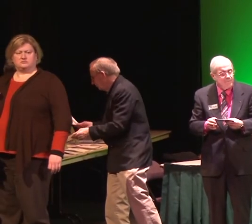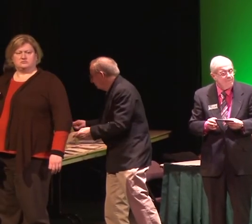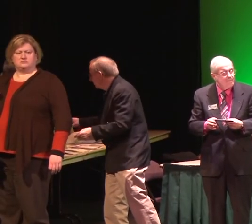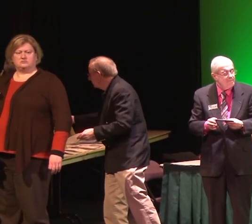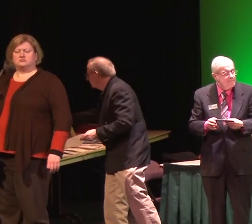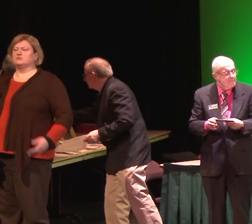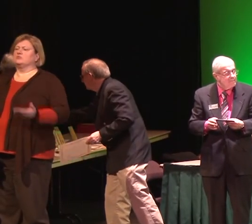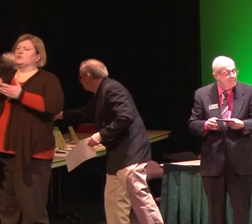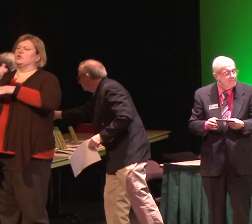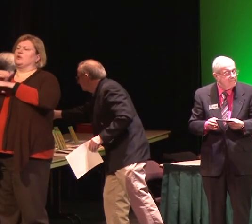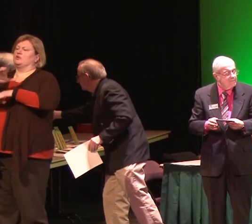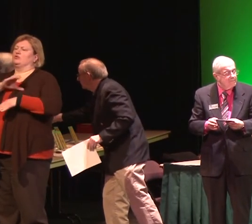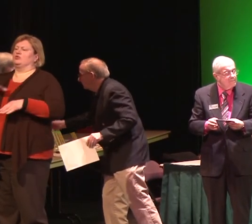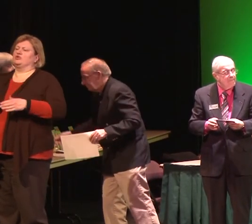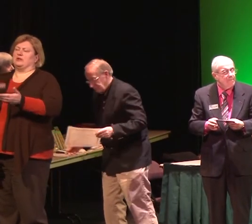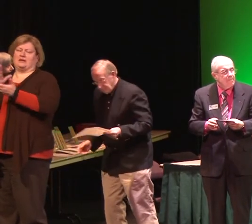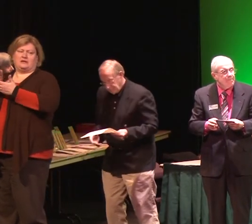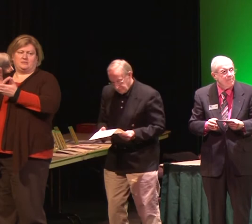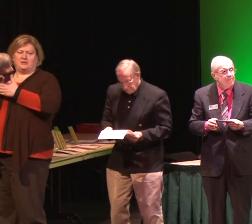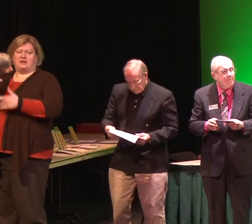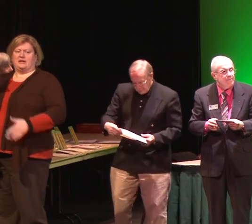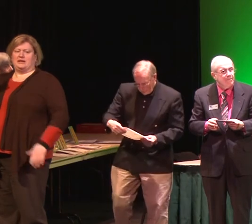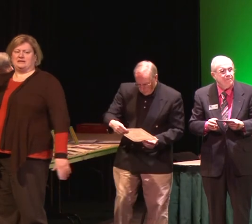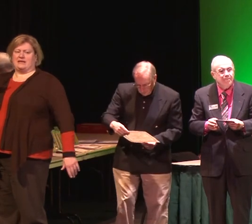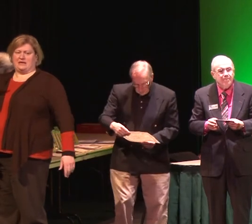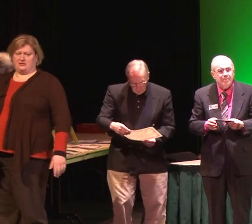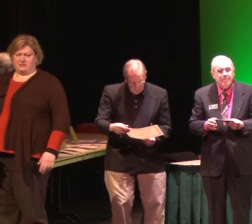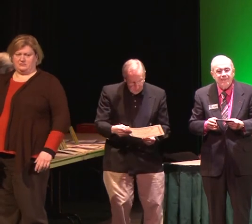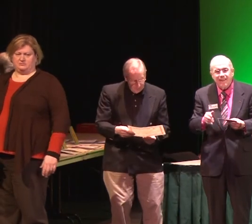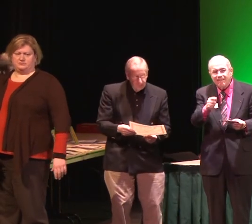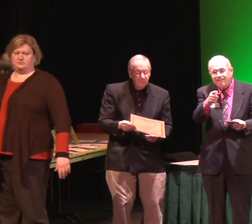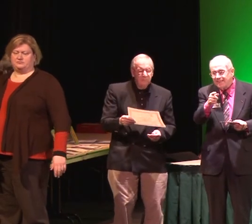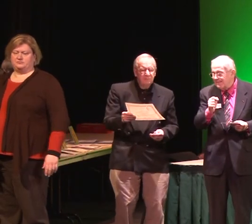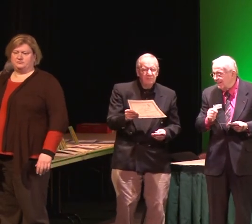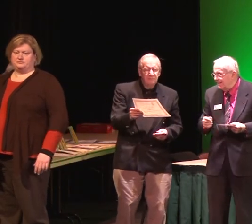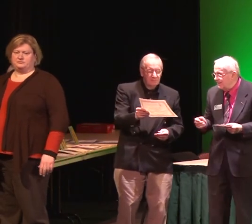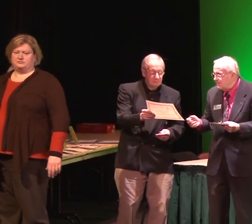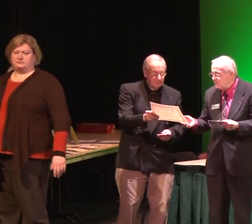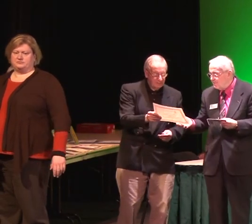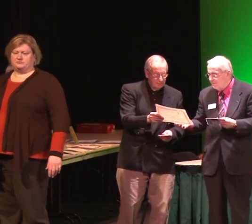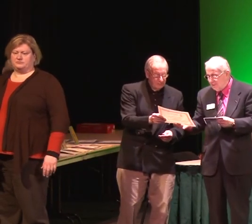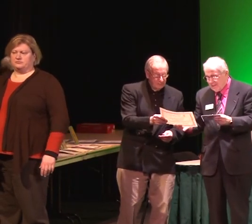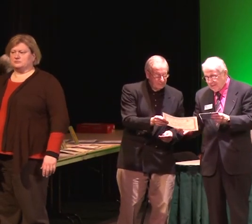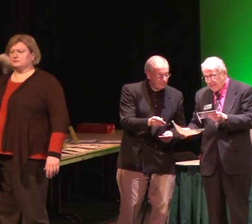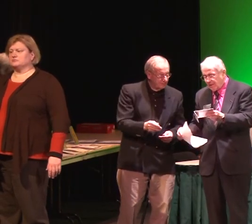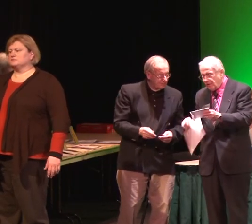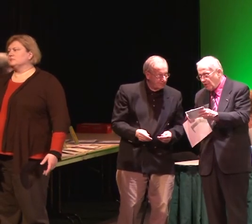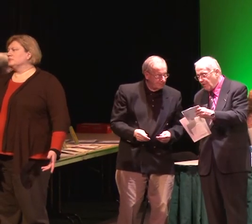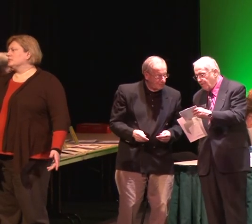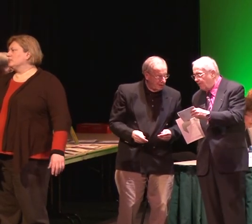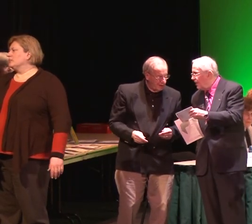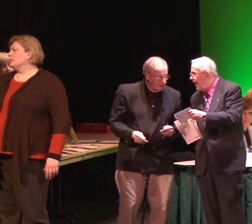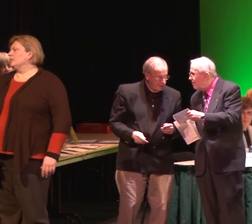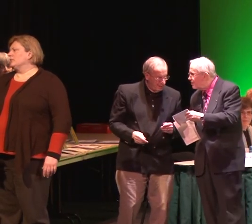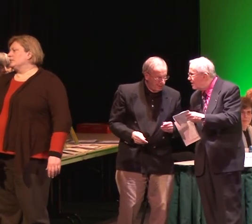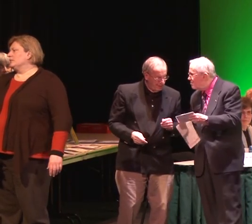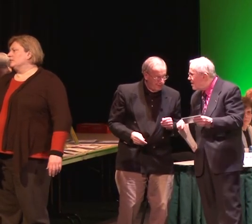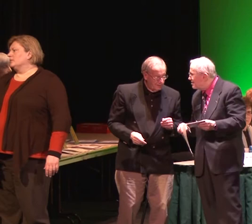And from New England Christian Academy, Daniel Silva. The Diabetes Sugar Challenge.